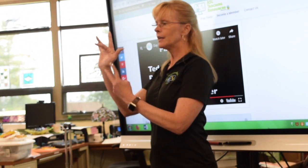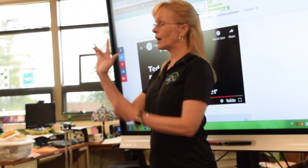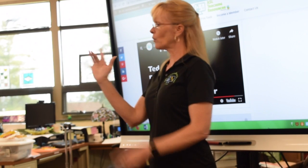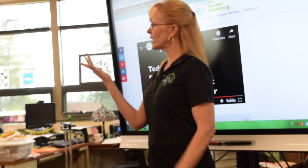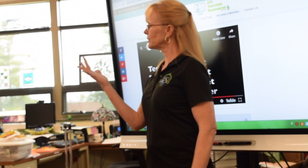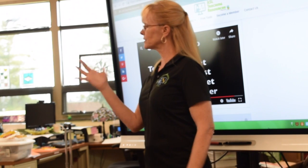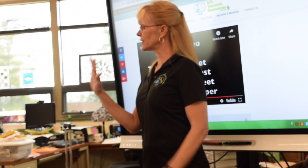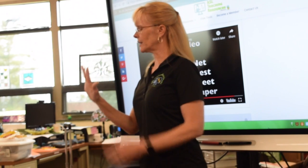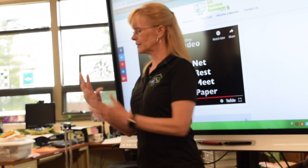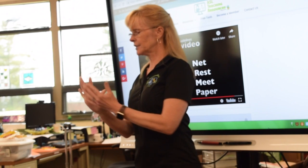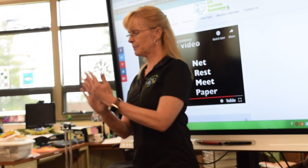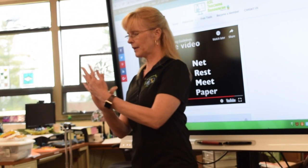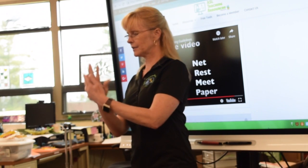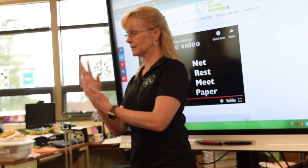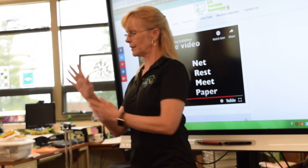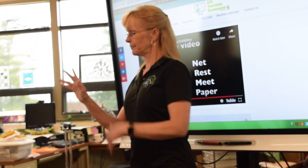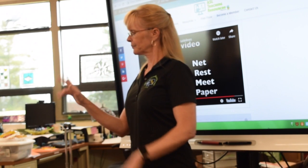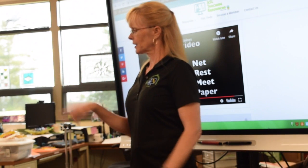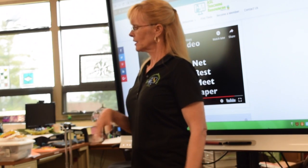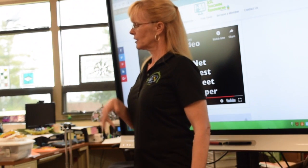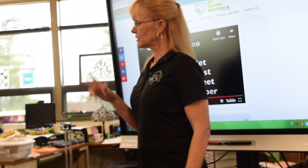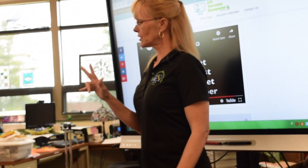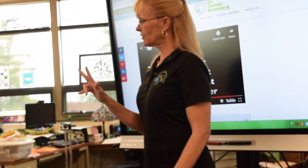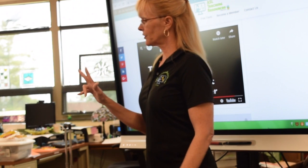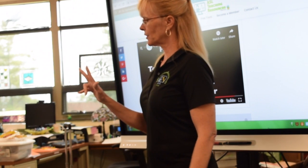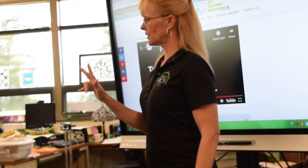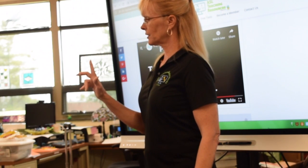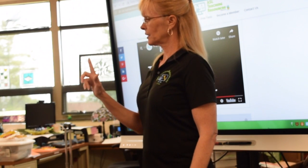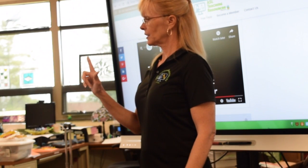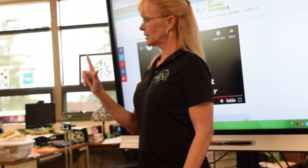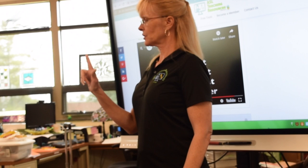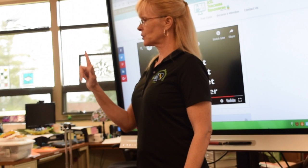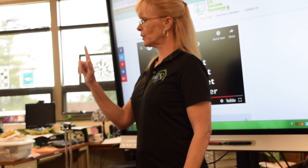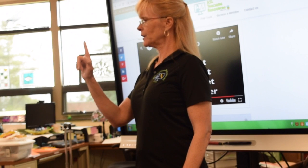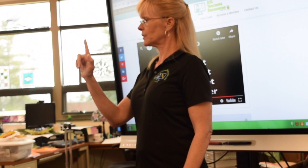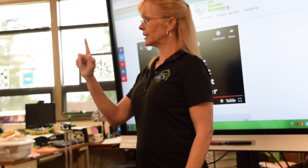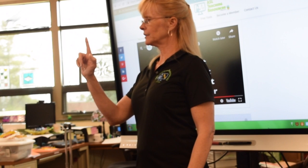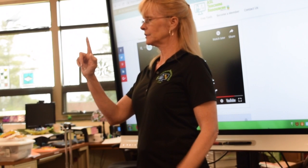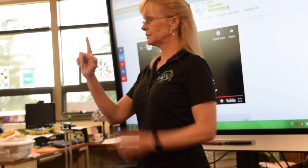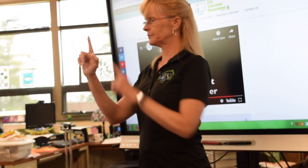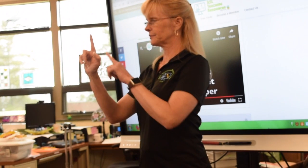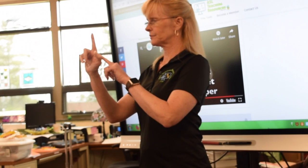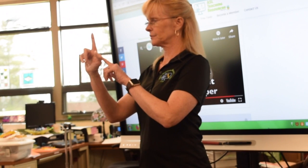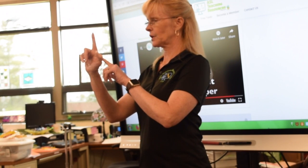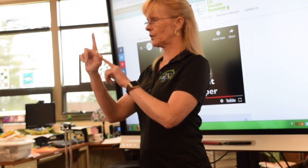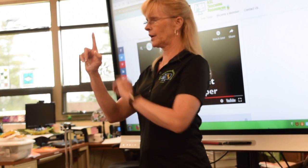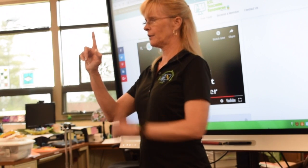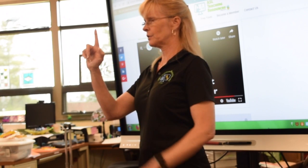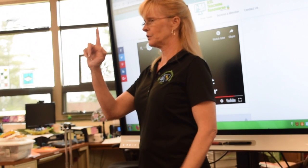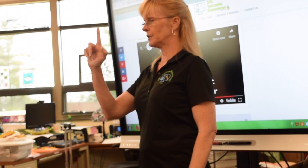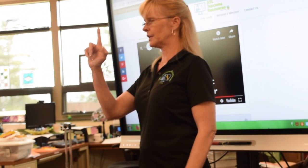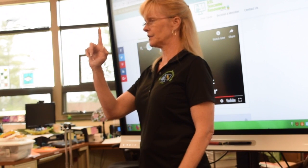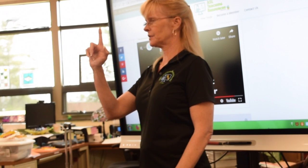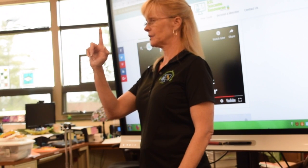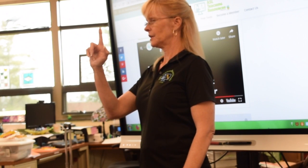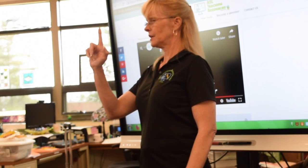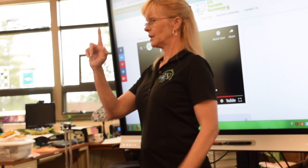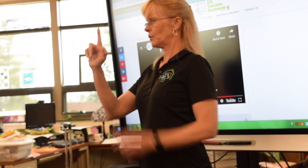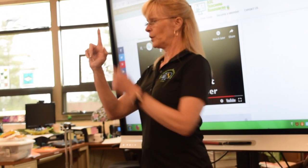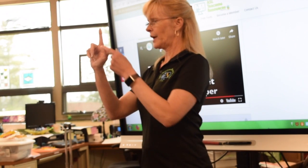Now, why do we do that? Let's back this up. So for 21, okay, we're doing this. We